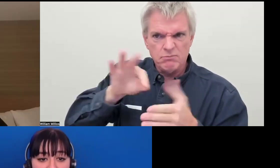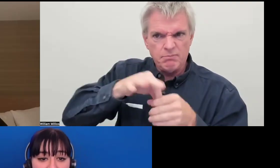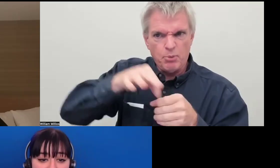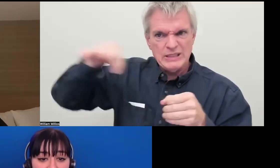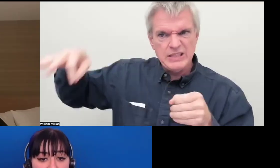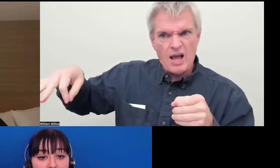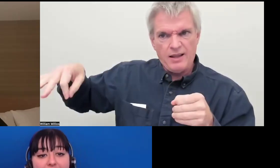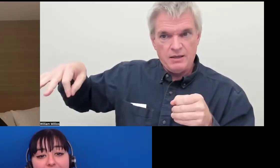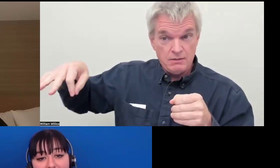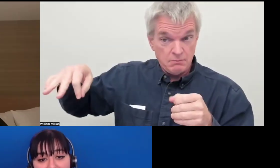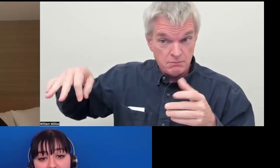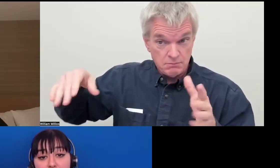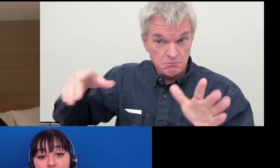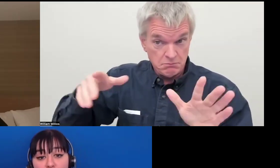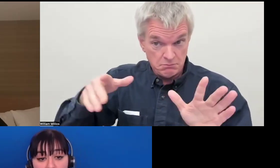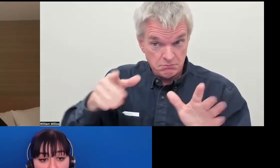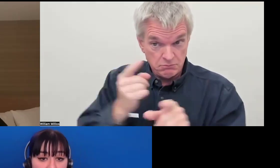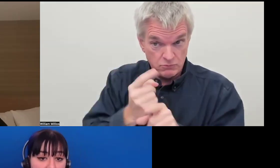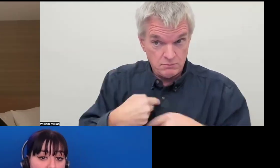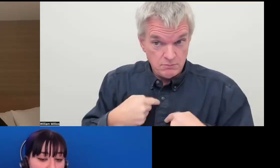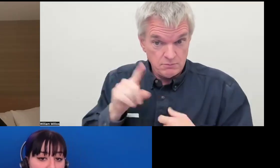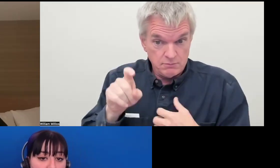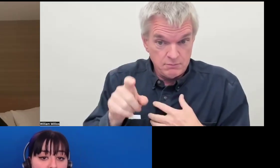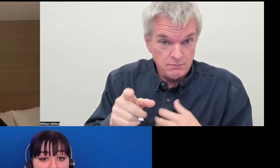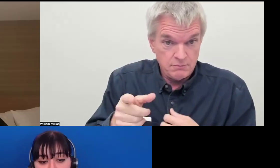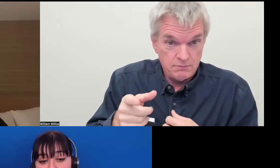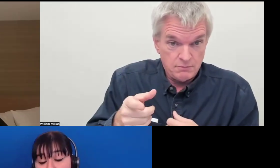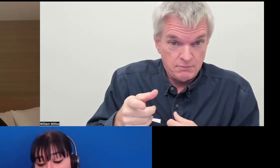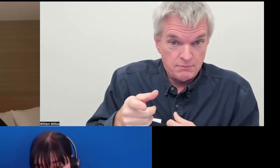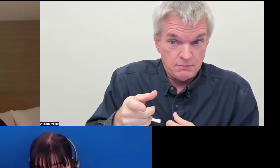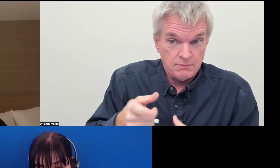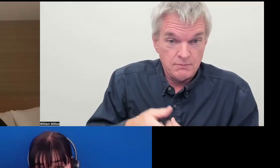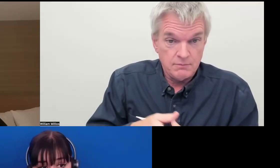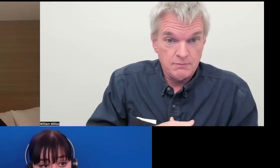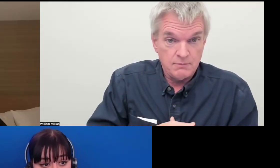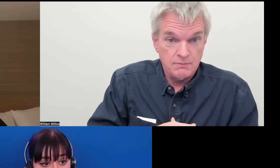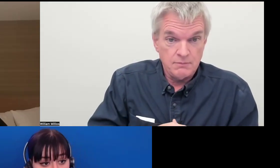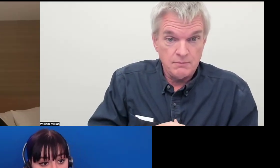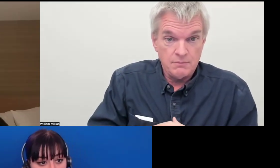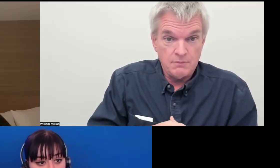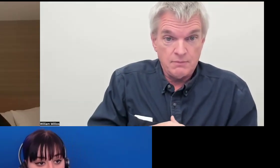nature and that's an issue, that needs to be moved over to those people who are experts in that. Am I correct?